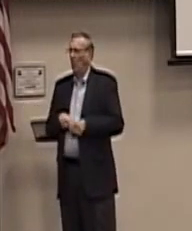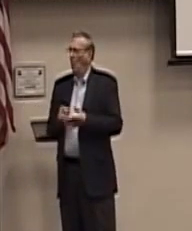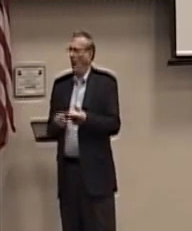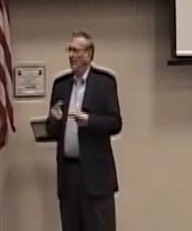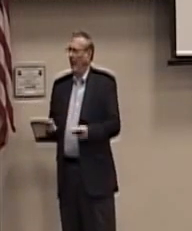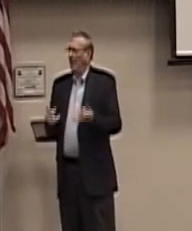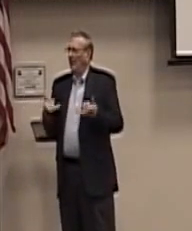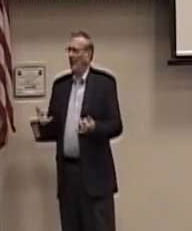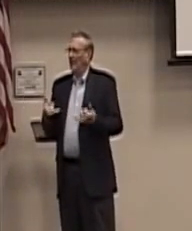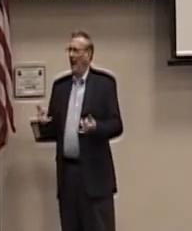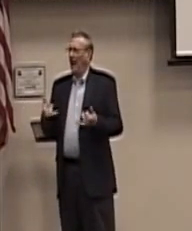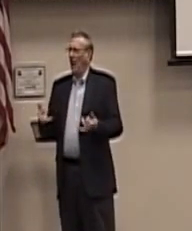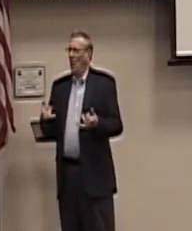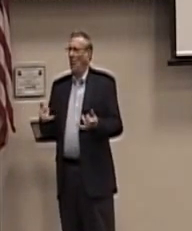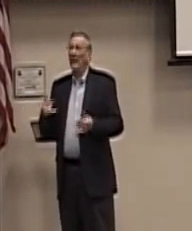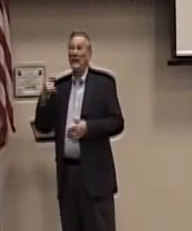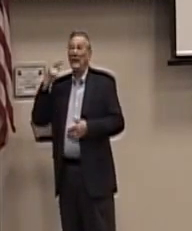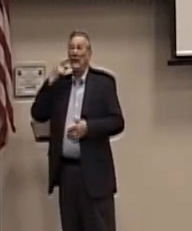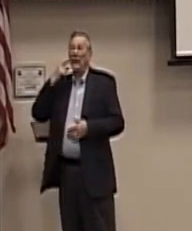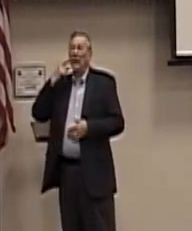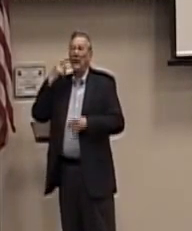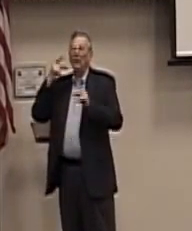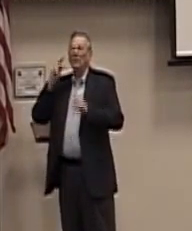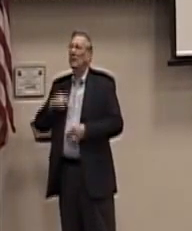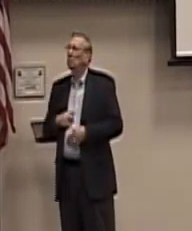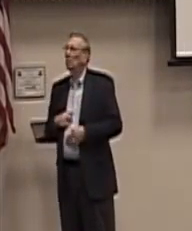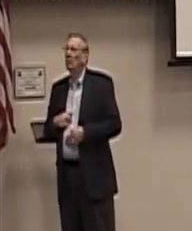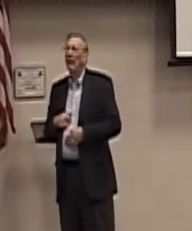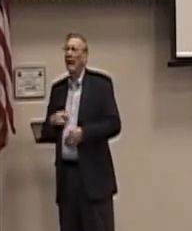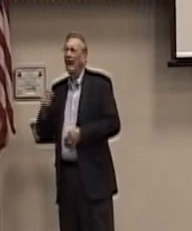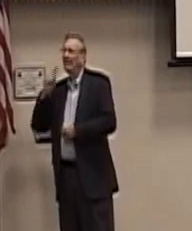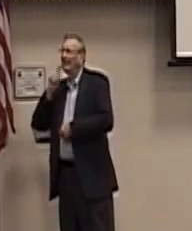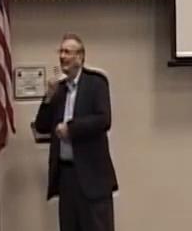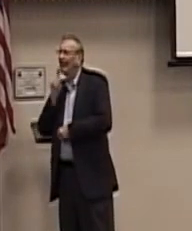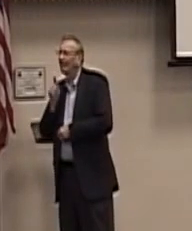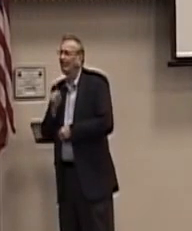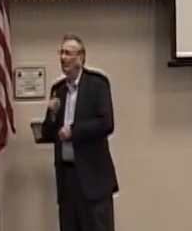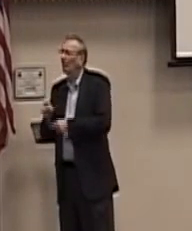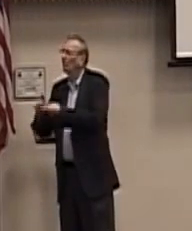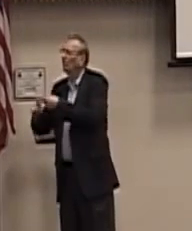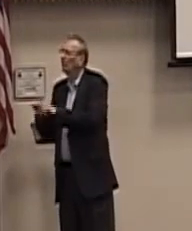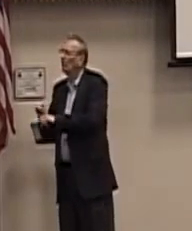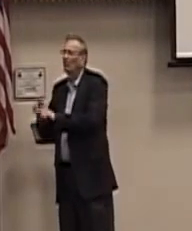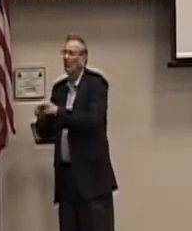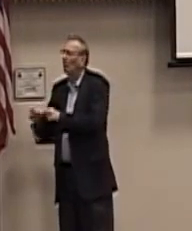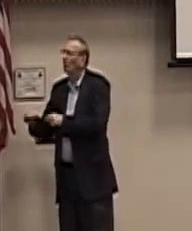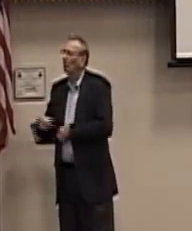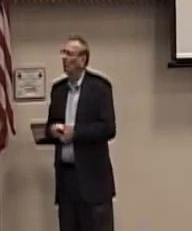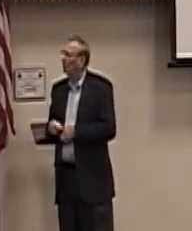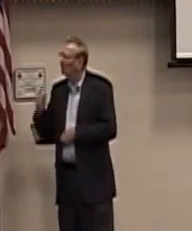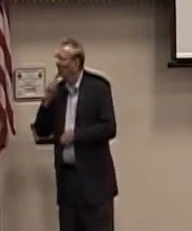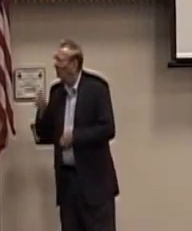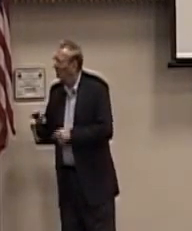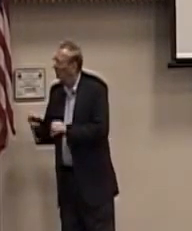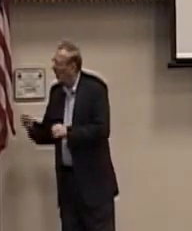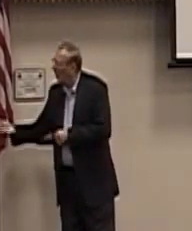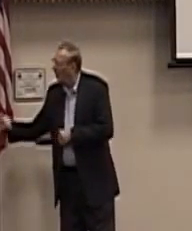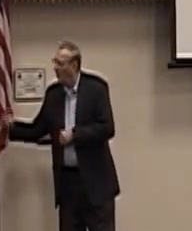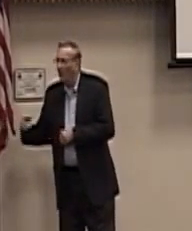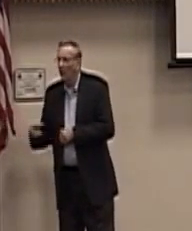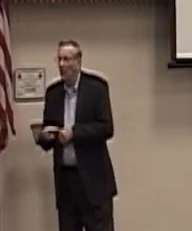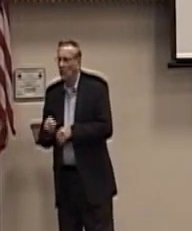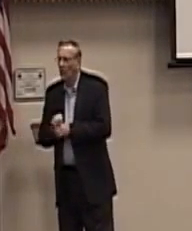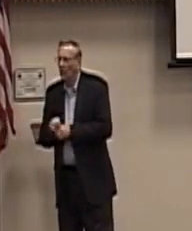happening is that hearing people have family and friends who are deaf, and deaf people have family and friend connections who are hearing. And we've seen a little